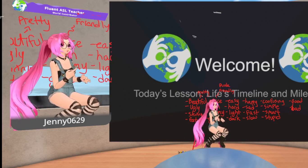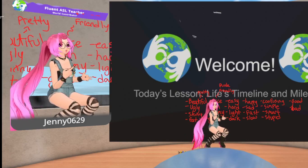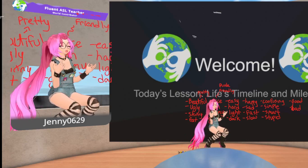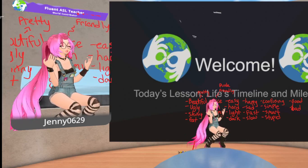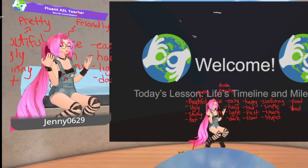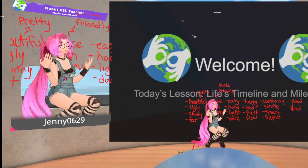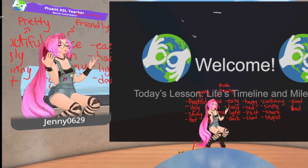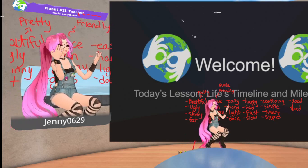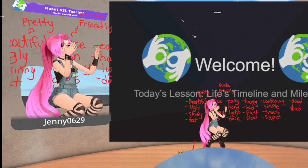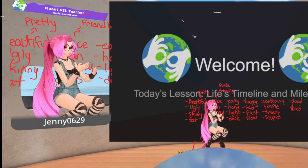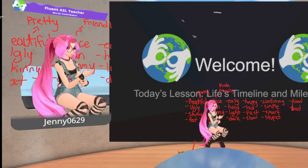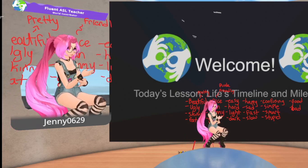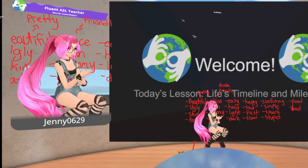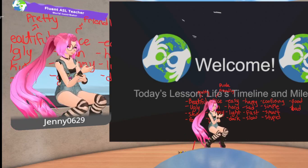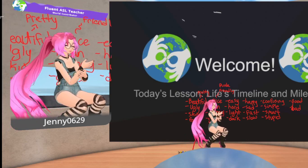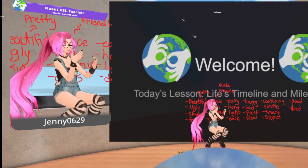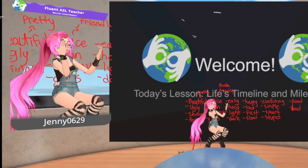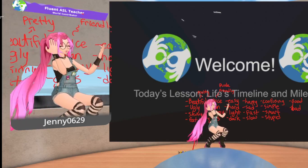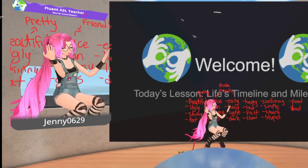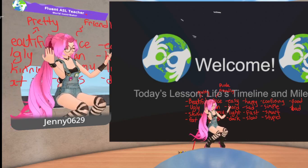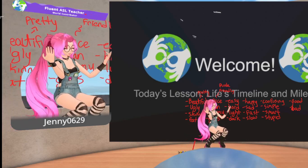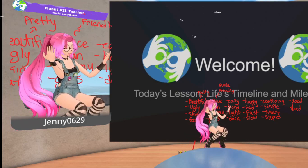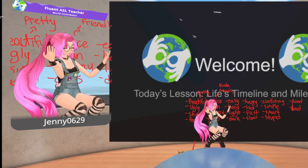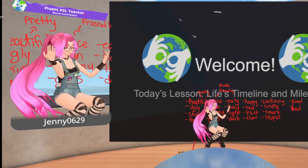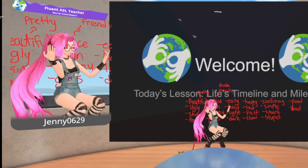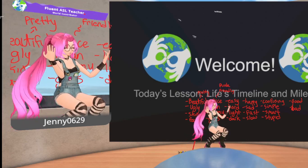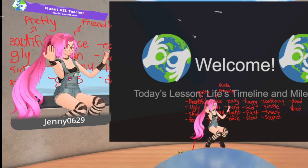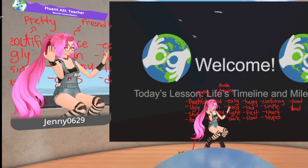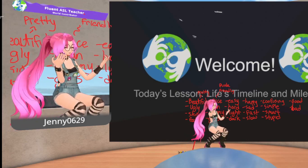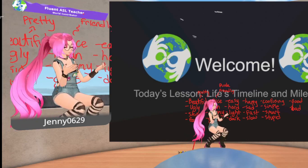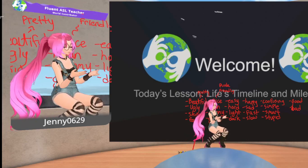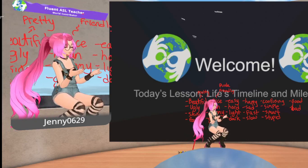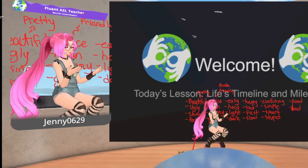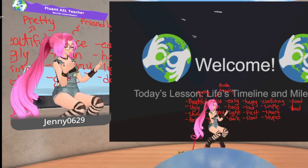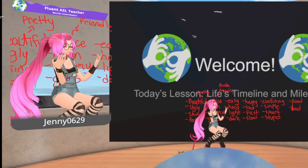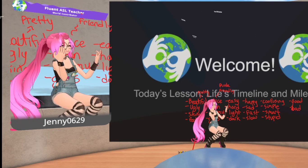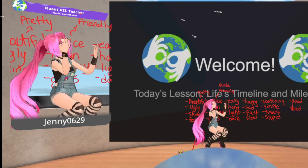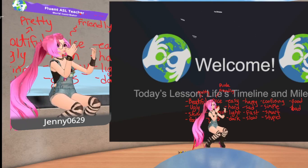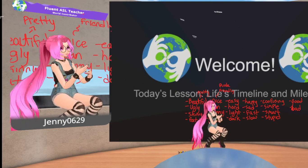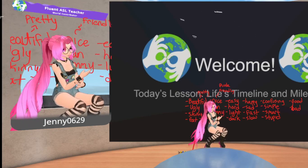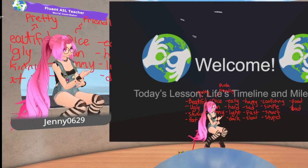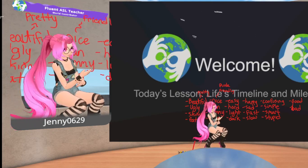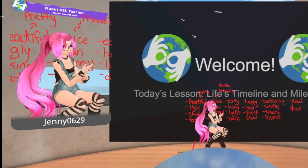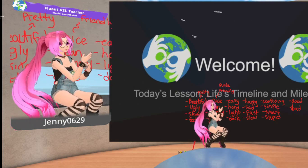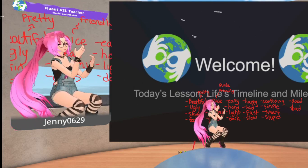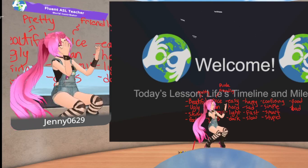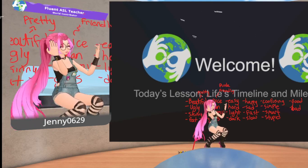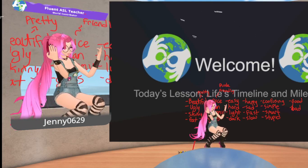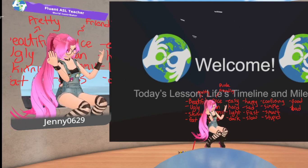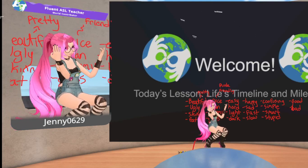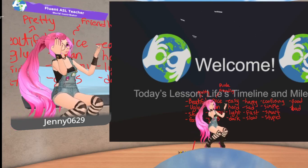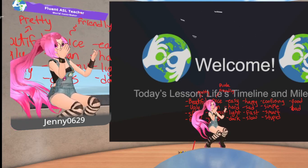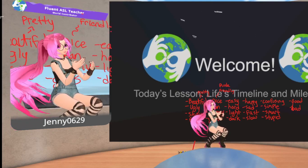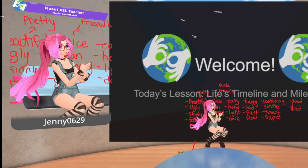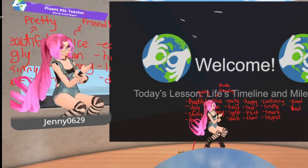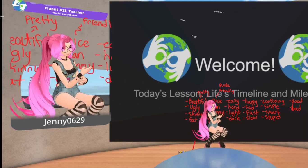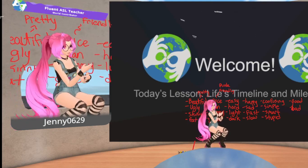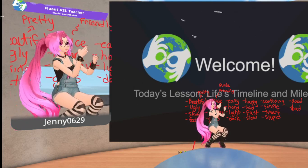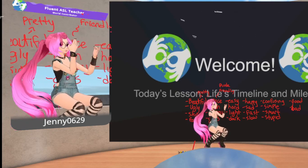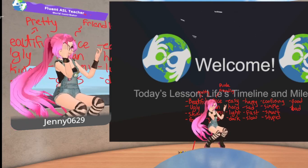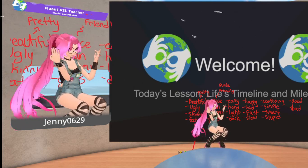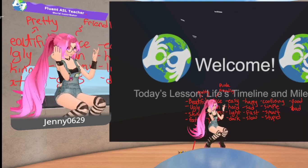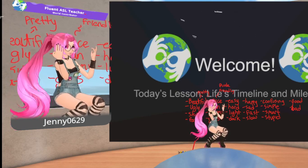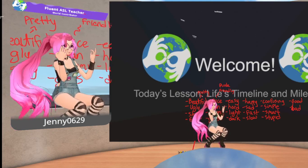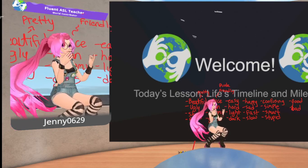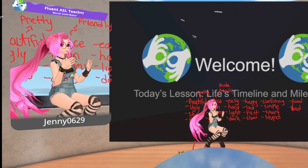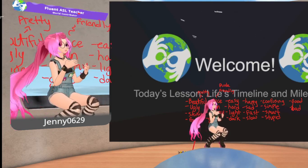say, it was dark and then it was light again, or something like that. So like they turned the lights off and then they turned it on and they turned it off